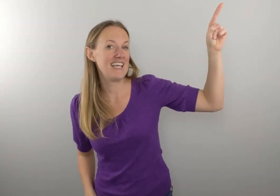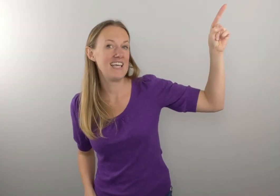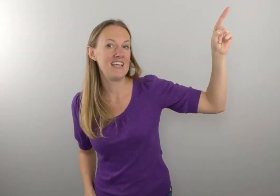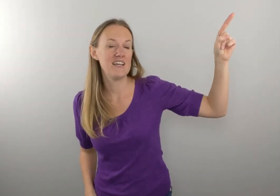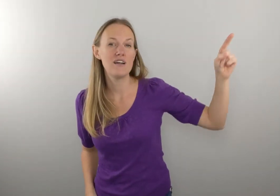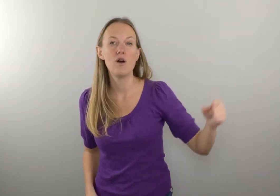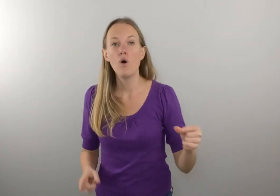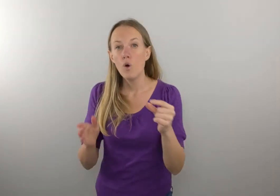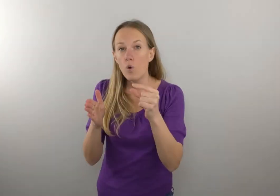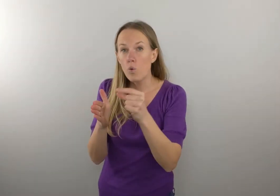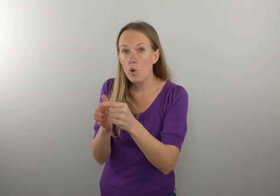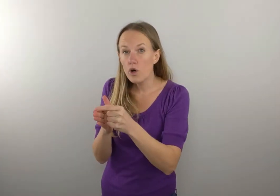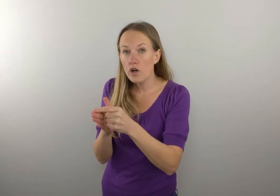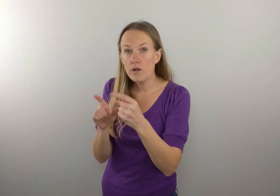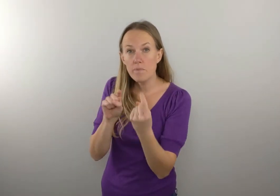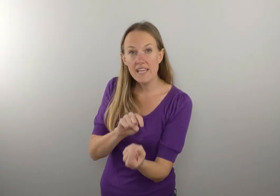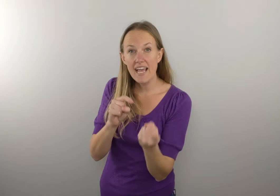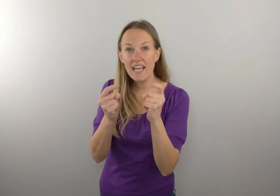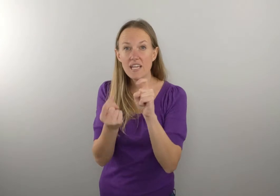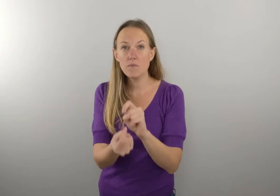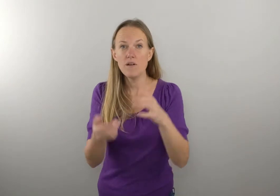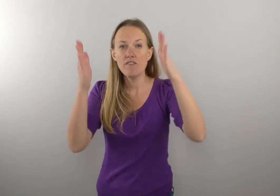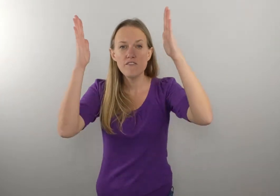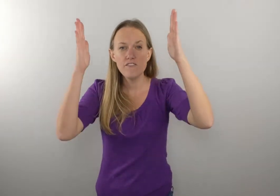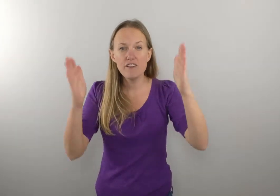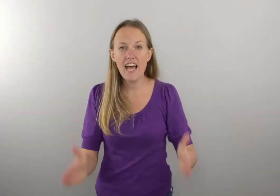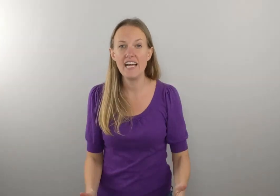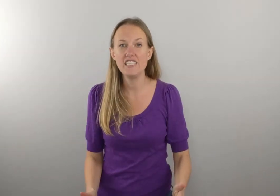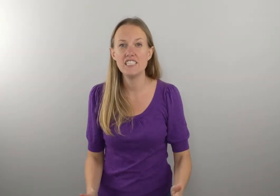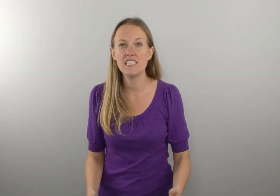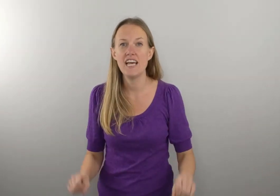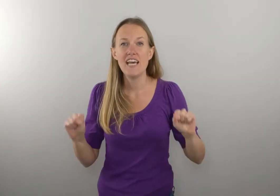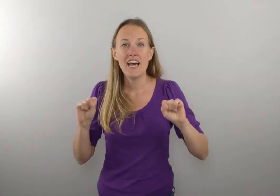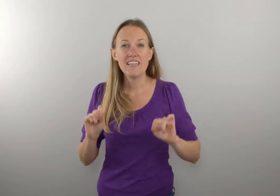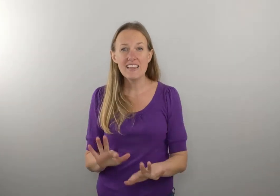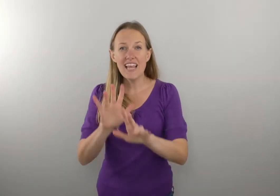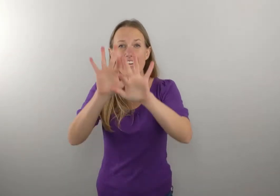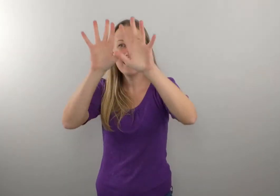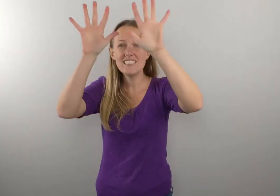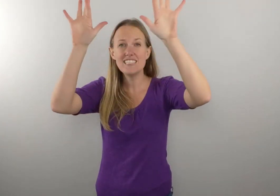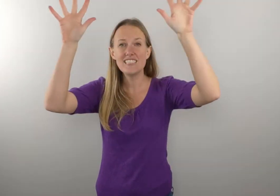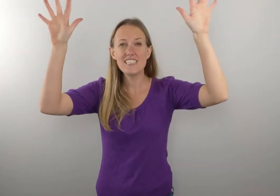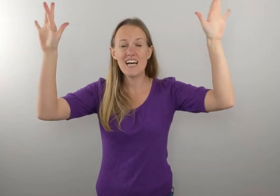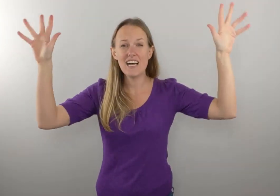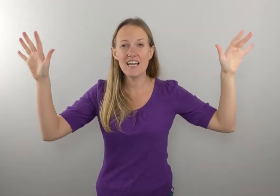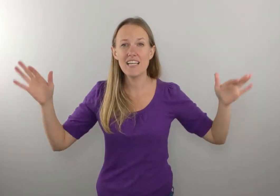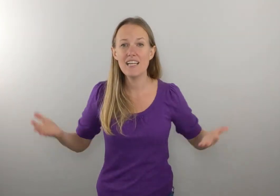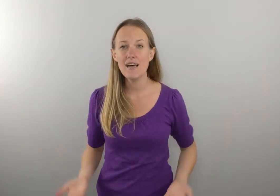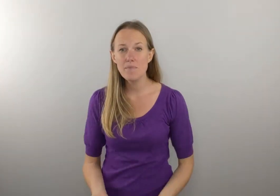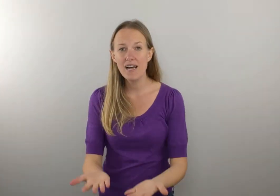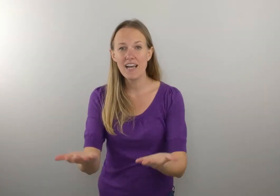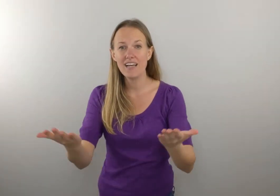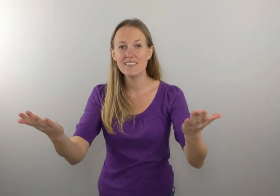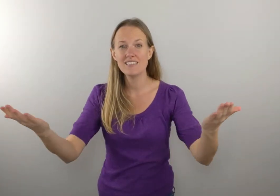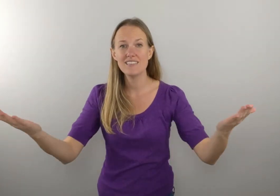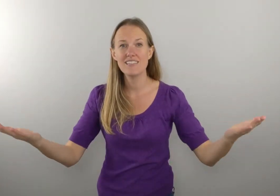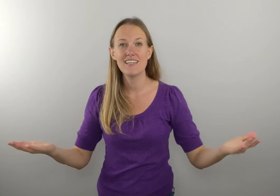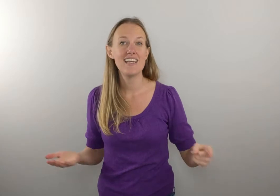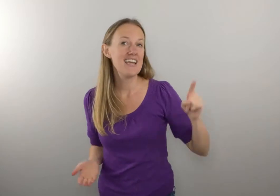he. Word became flesh, and the light shone among us,